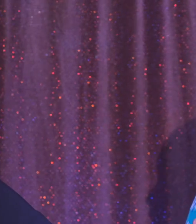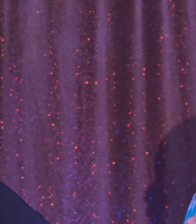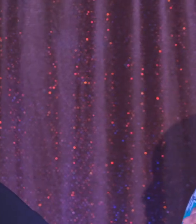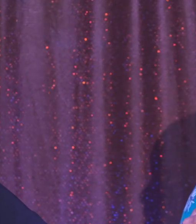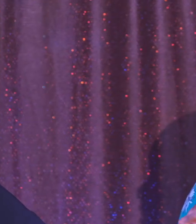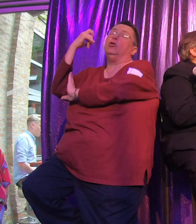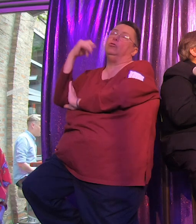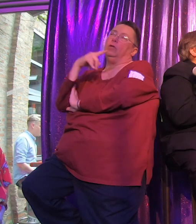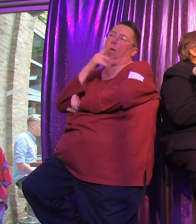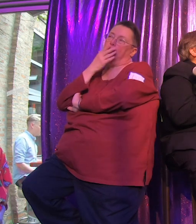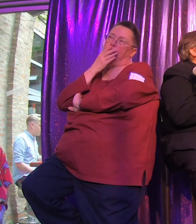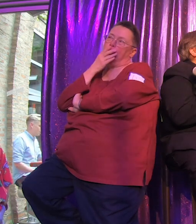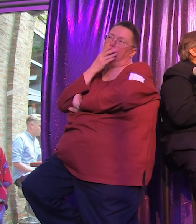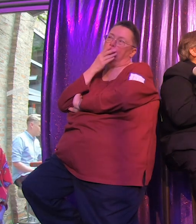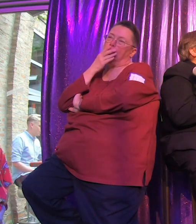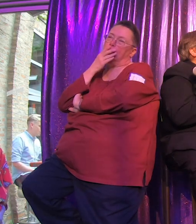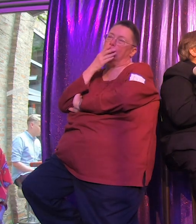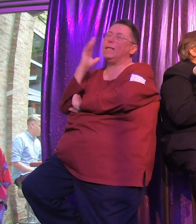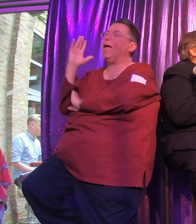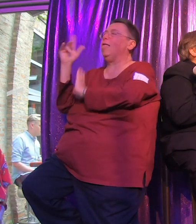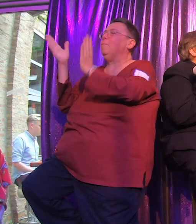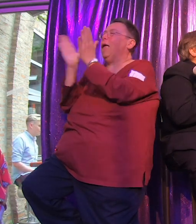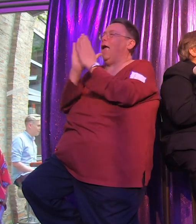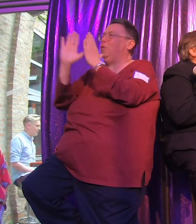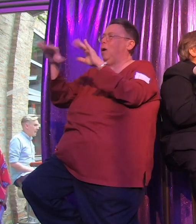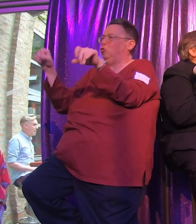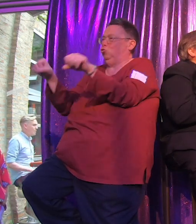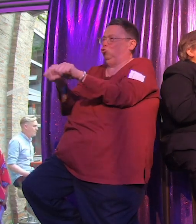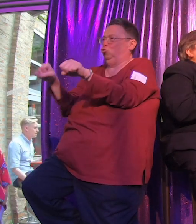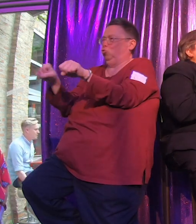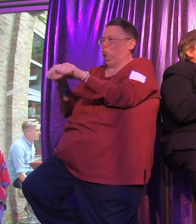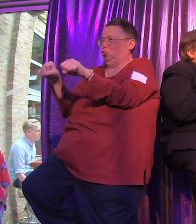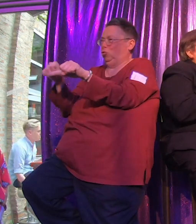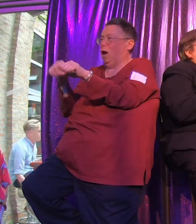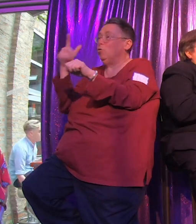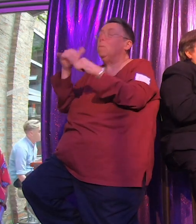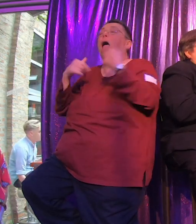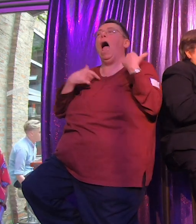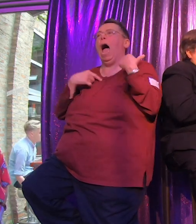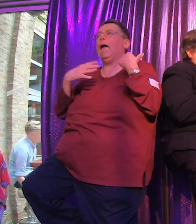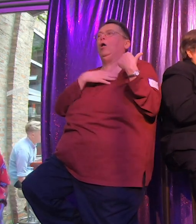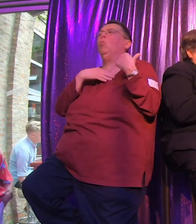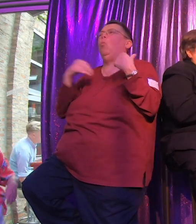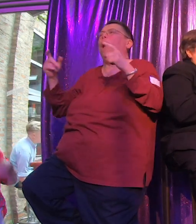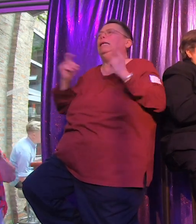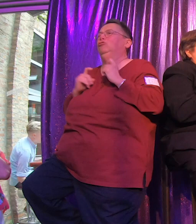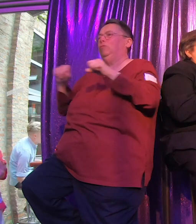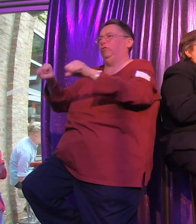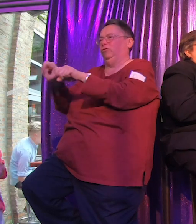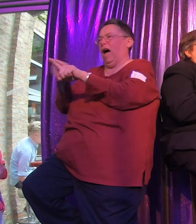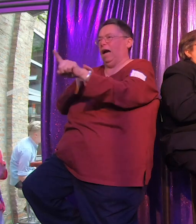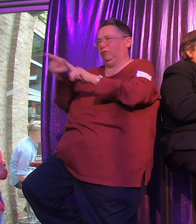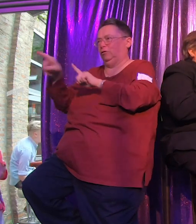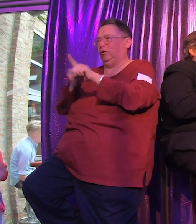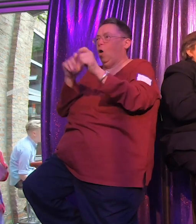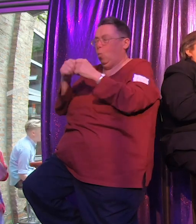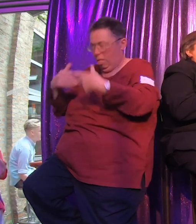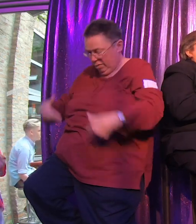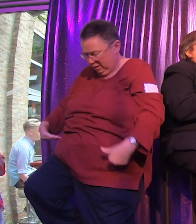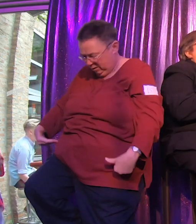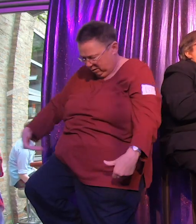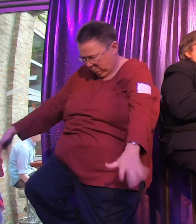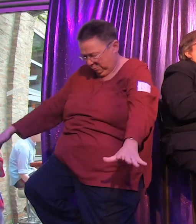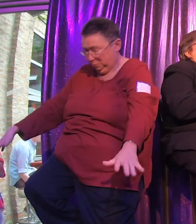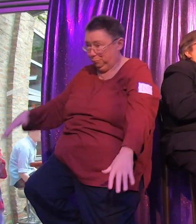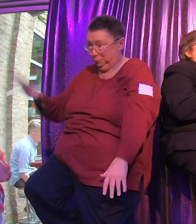blue, gauzy. I wanted to ask you about your shoe choice. You remember what your shoes were? I did wear white gym socks underneath this skirtish